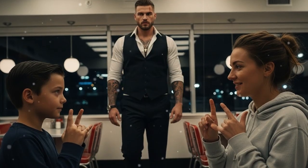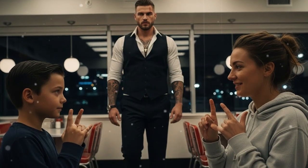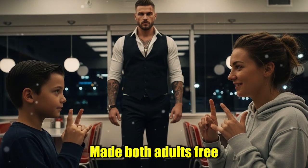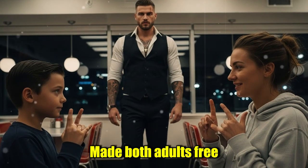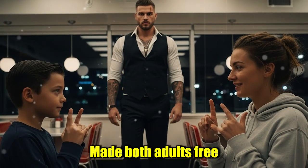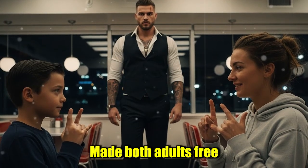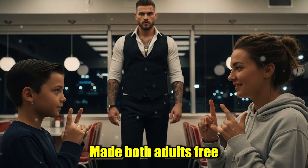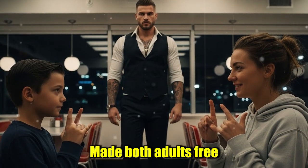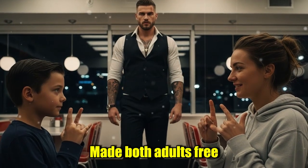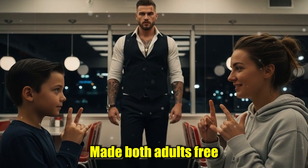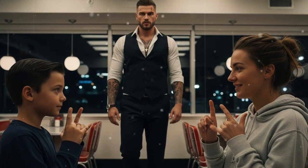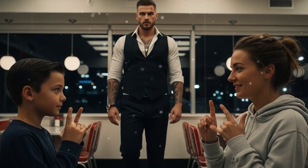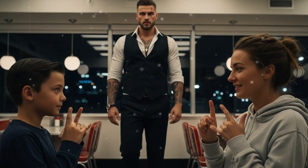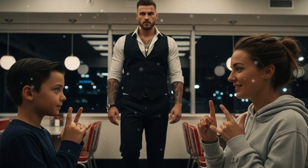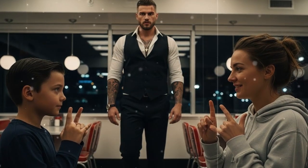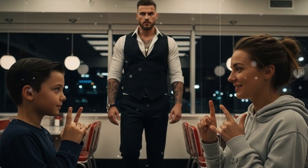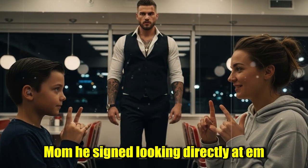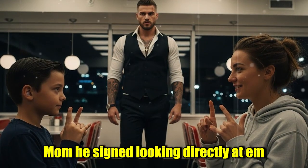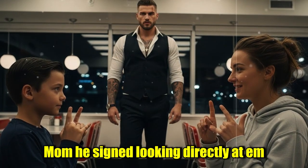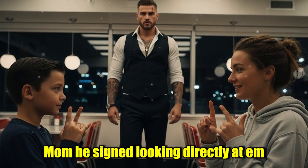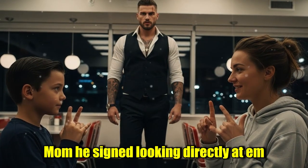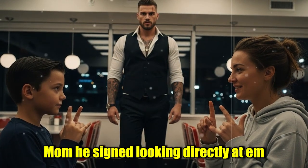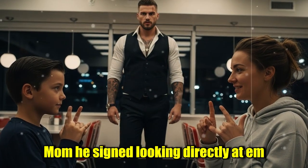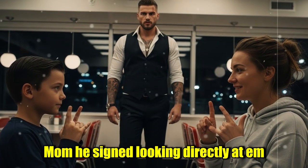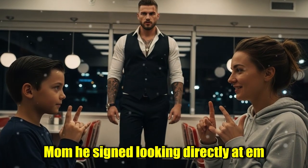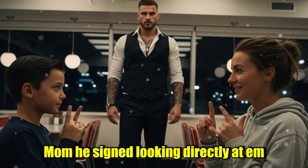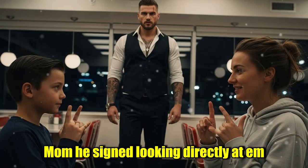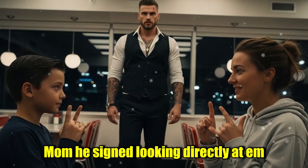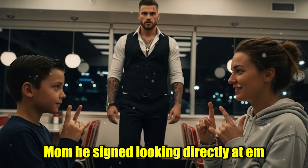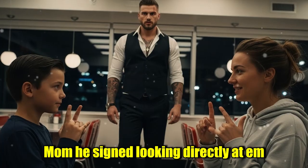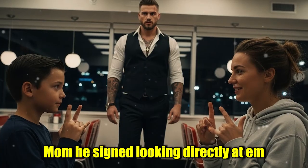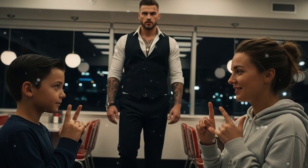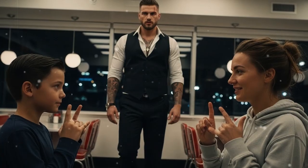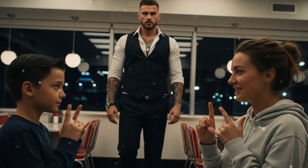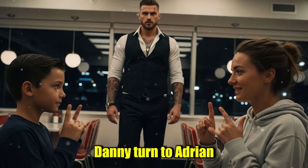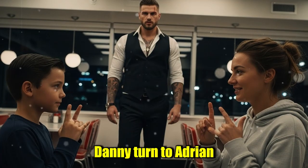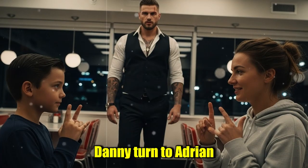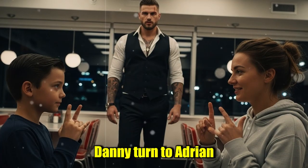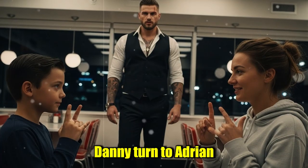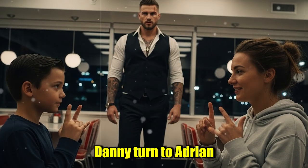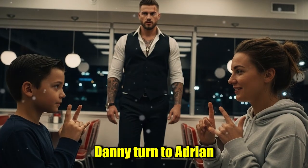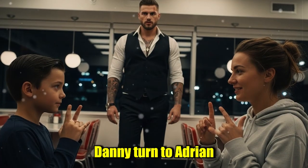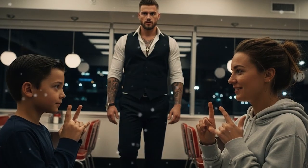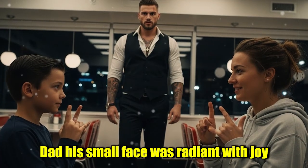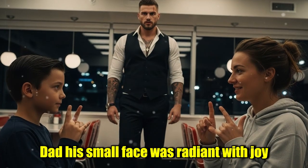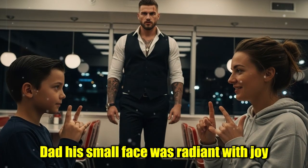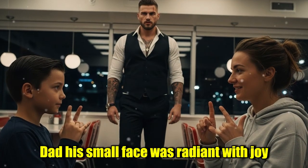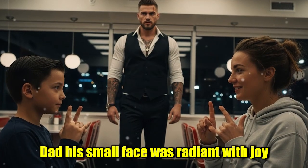response made both adults freeze. Mom, he signed, looking directly at Emma. Then he turned to Adrian. Dad, his